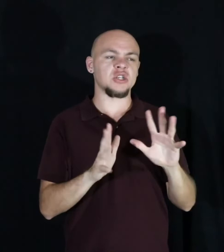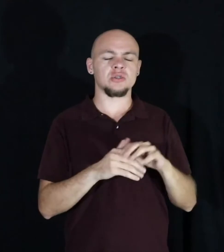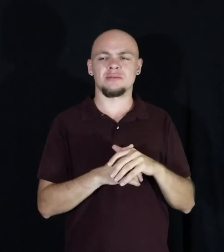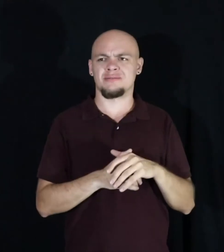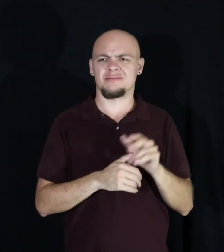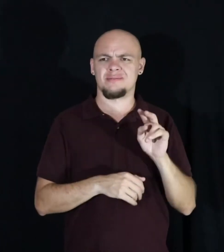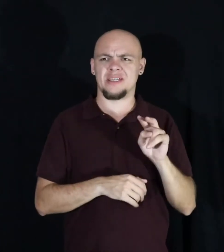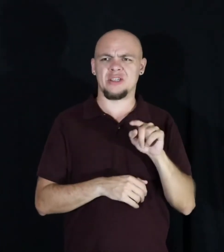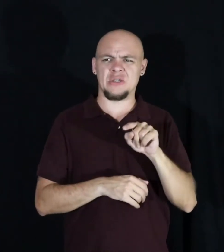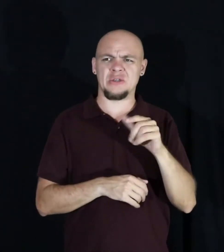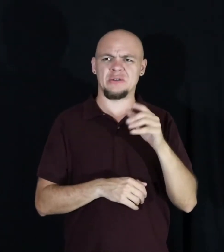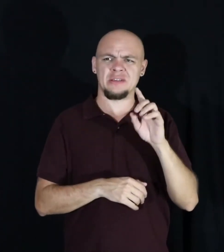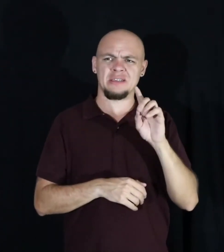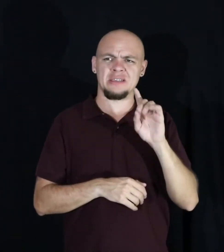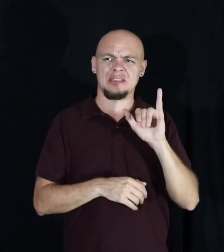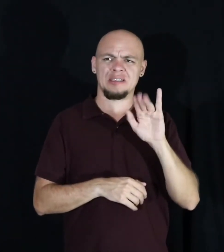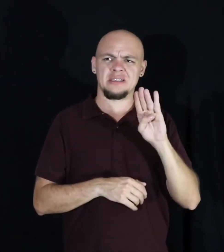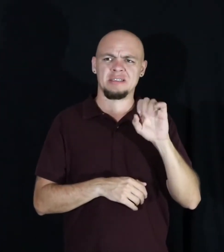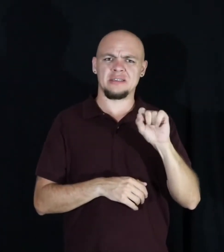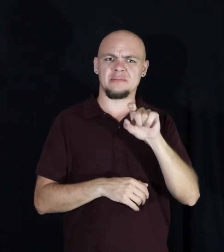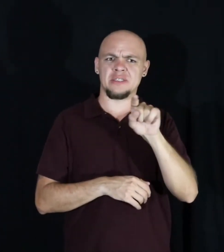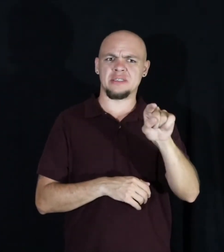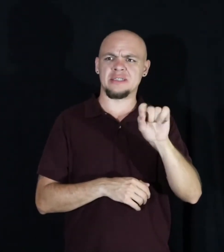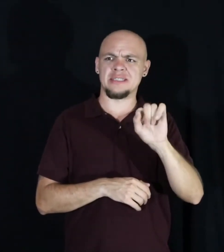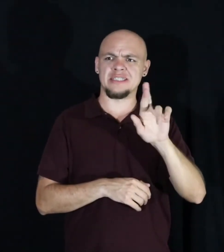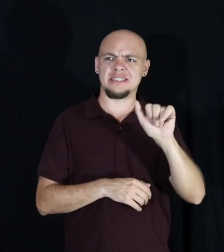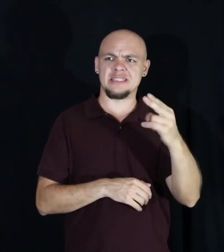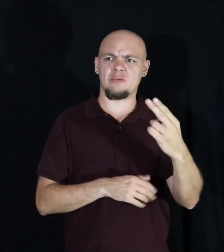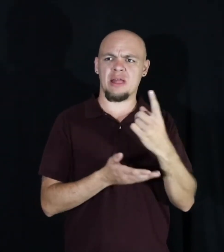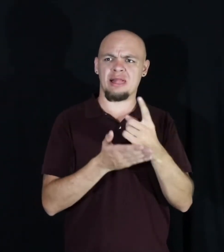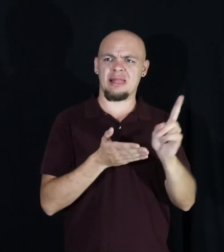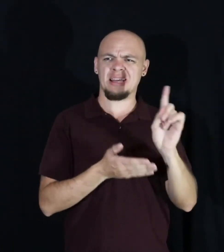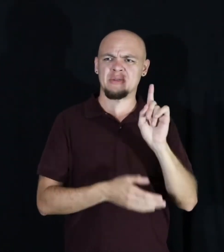"But you called dibs on Sarah last week."